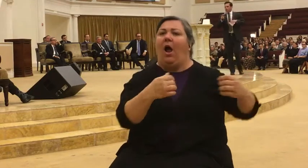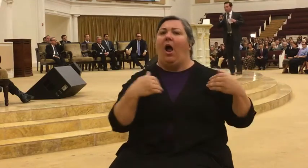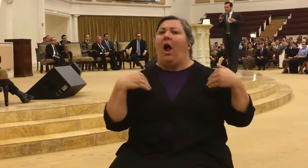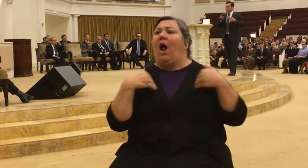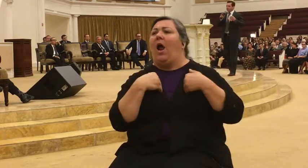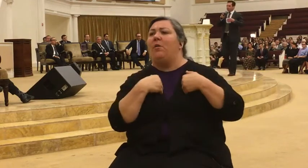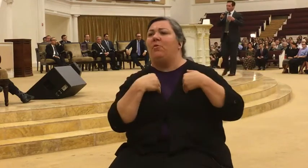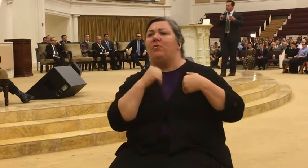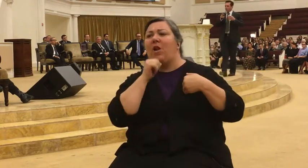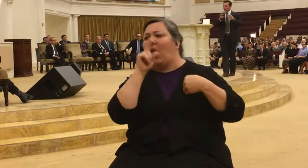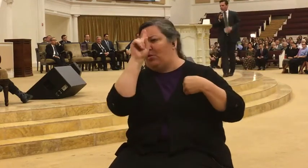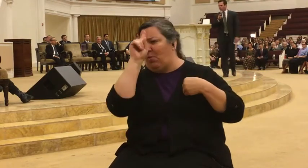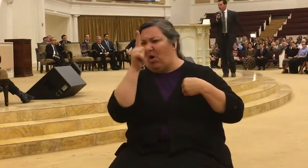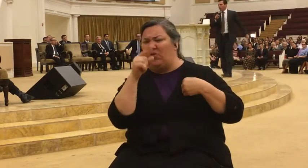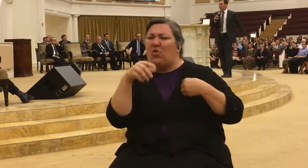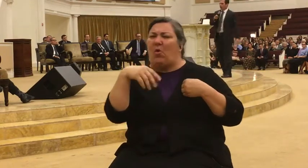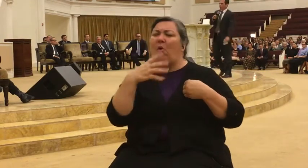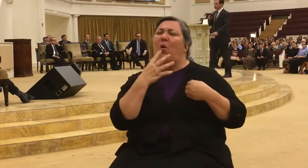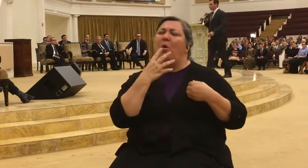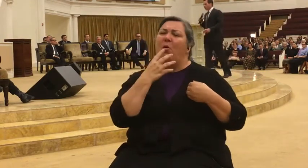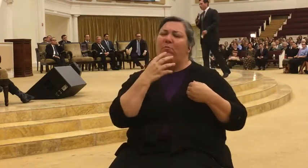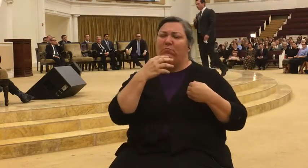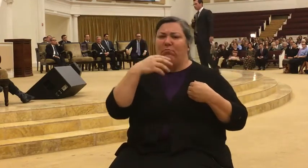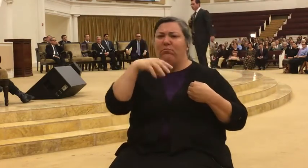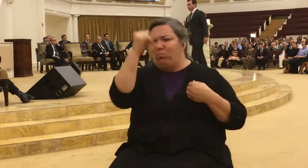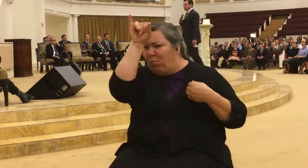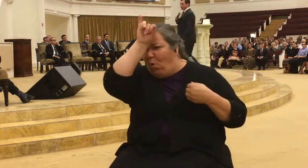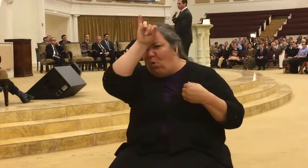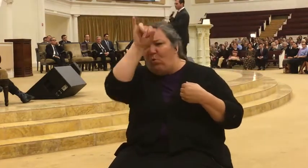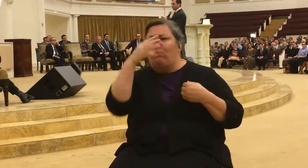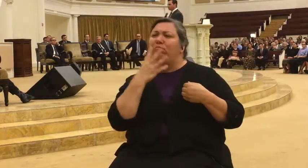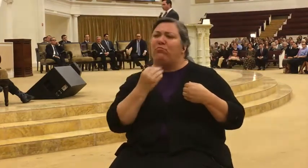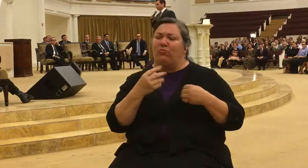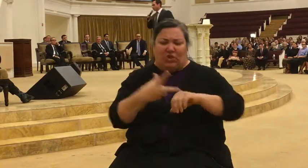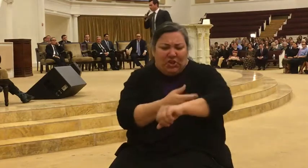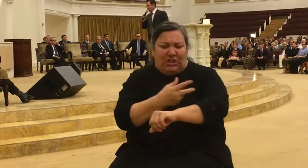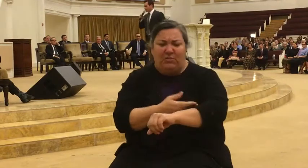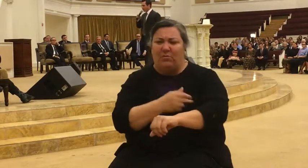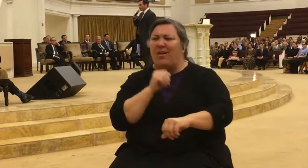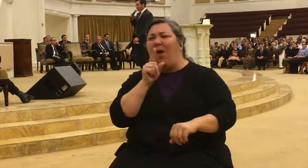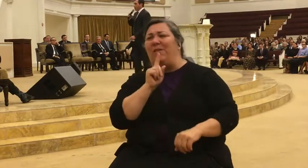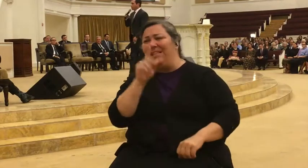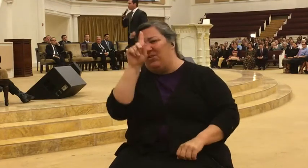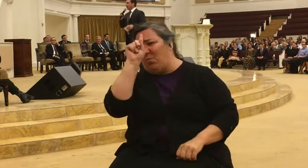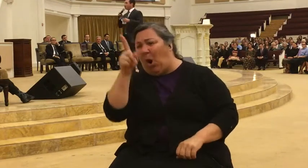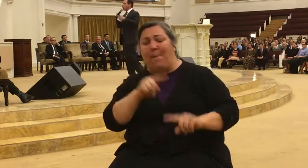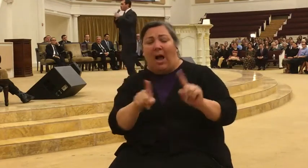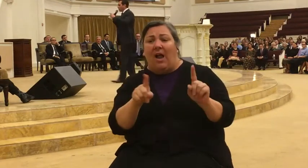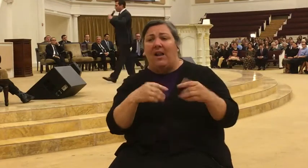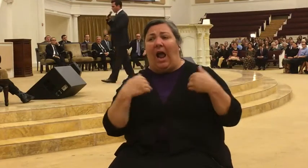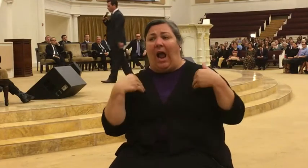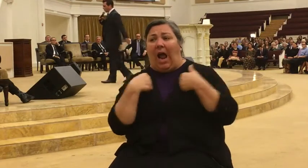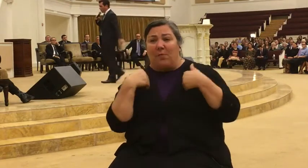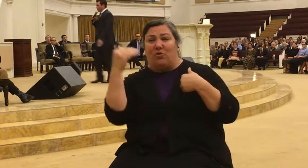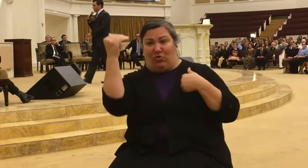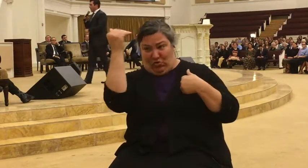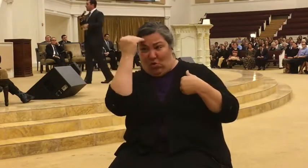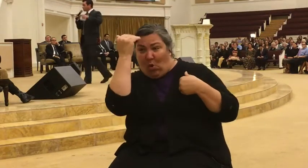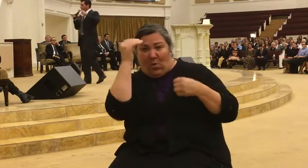things, especially bullocks, goats, whatever sheep. They're not the smartest creatures in the animal kingdom, but they know enough to